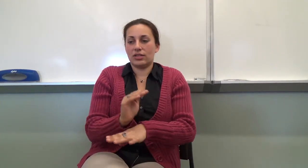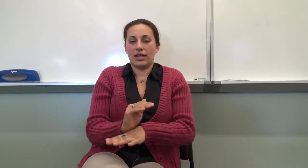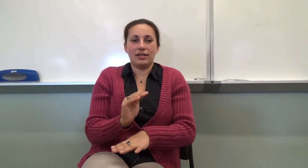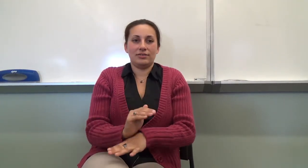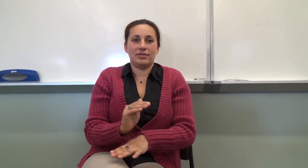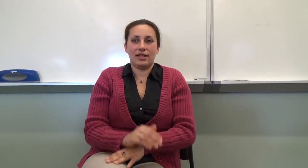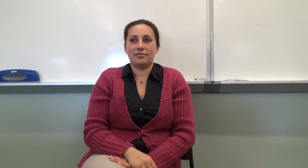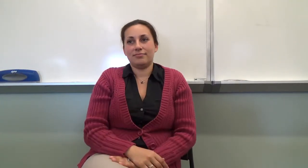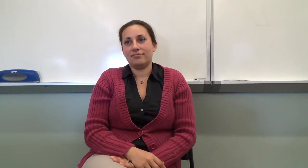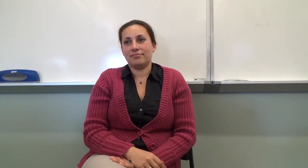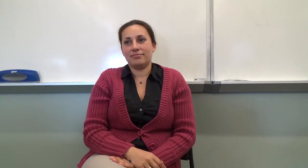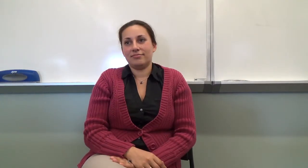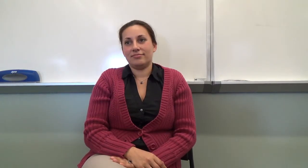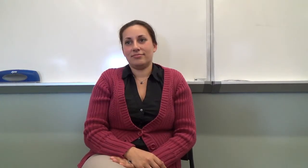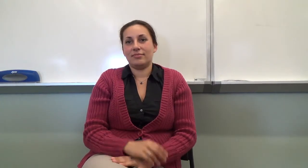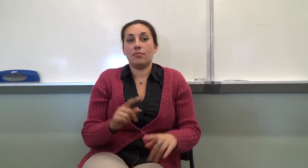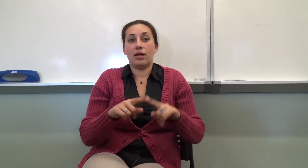Two angles